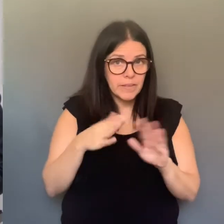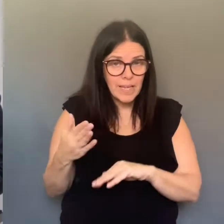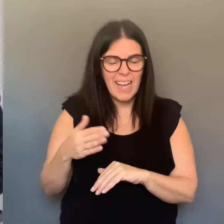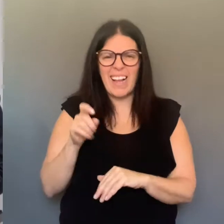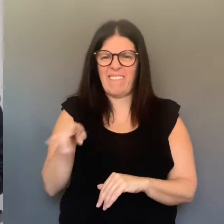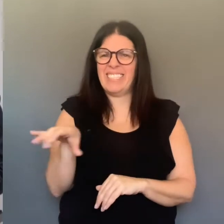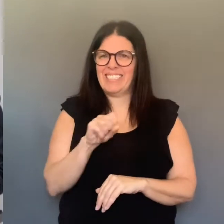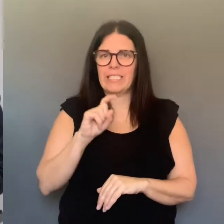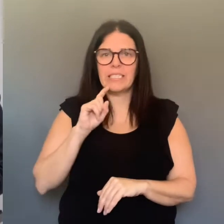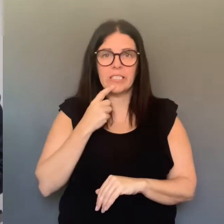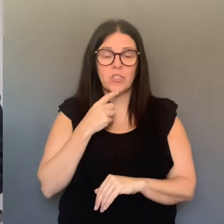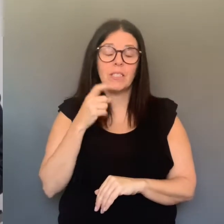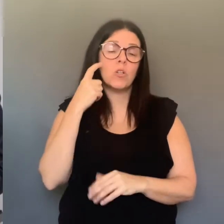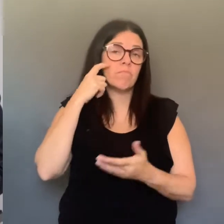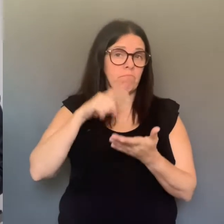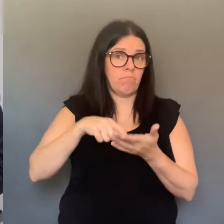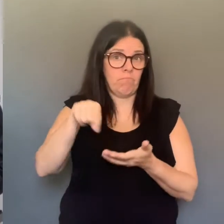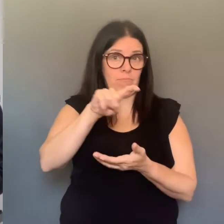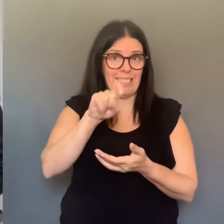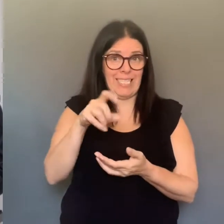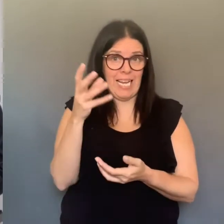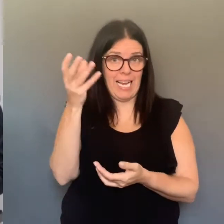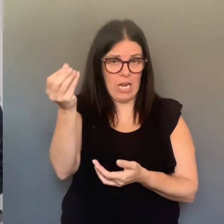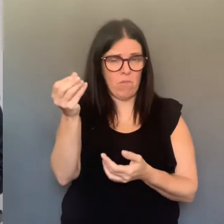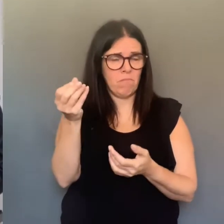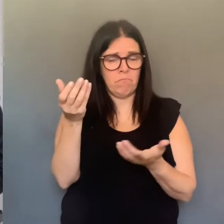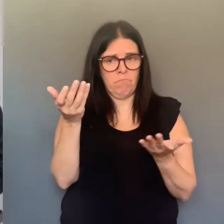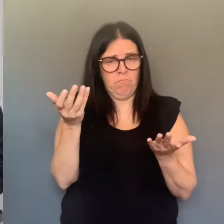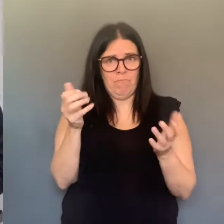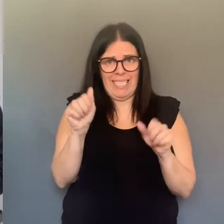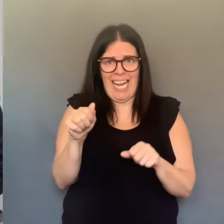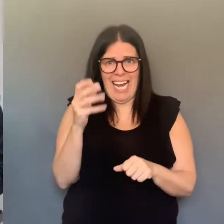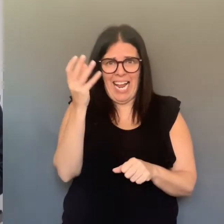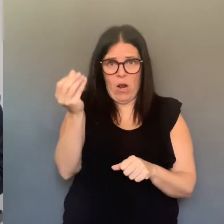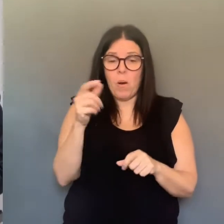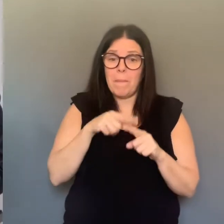is not a joke. People are dying, and people will